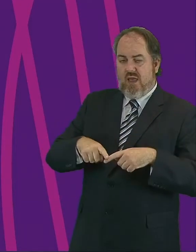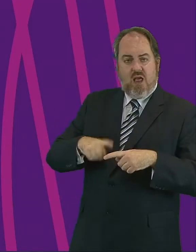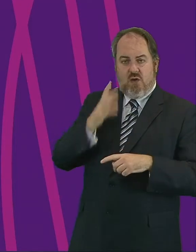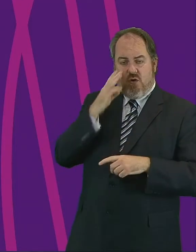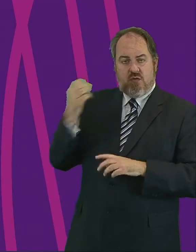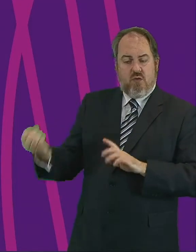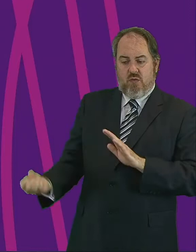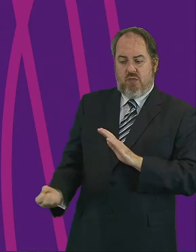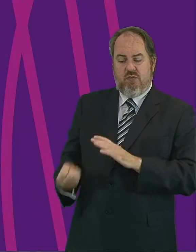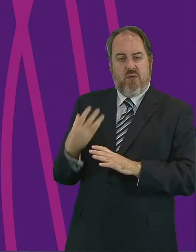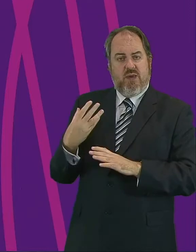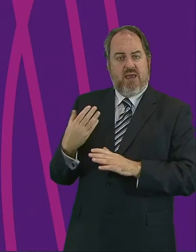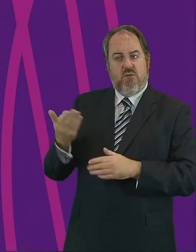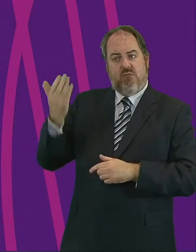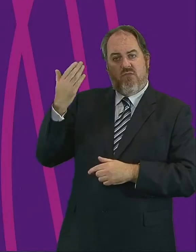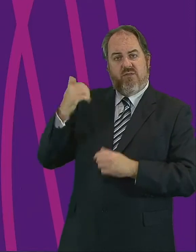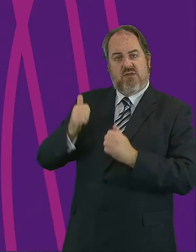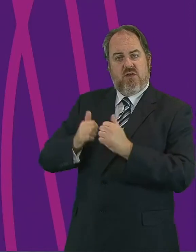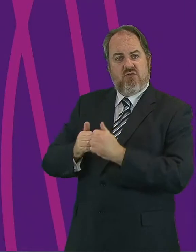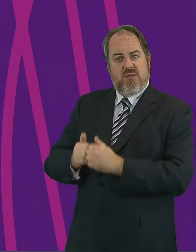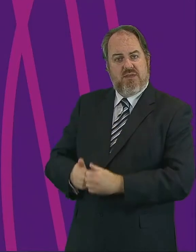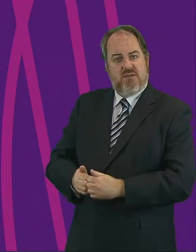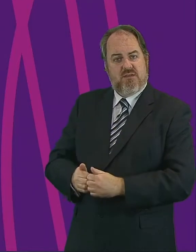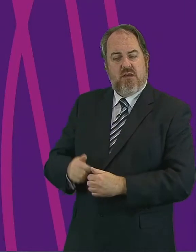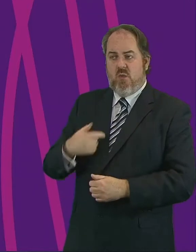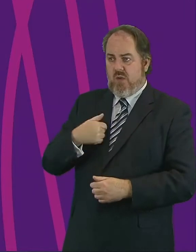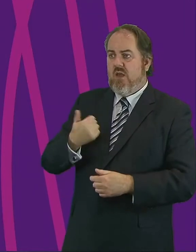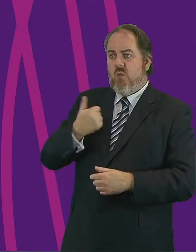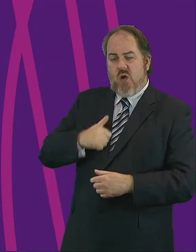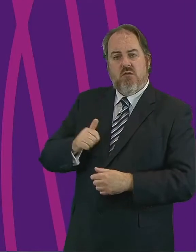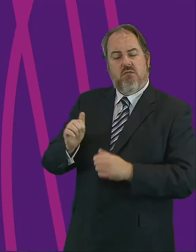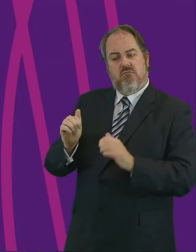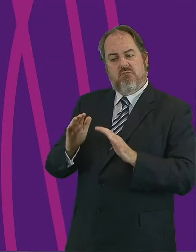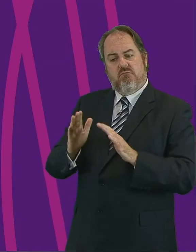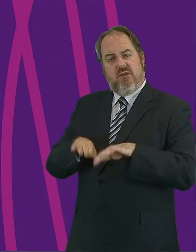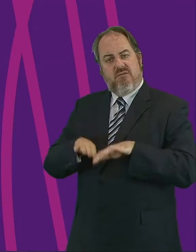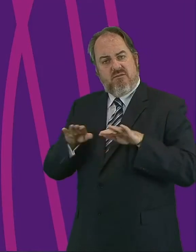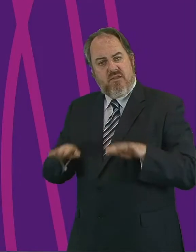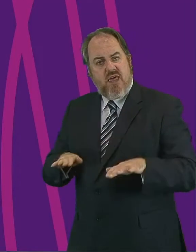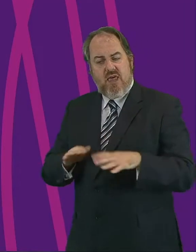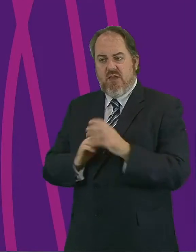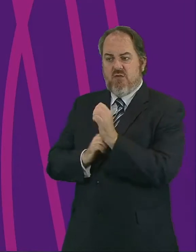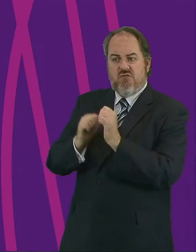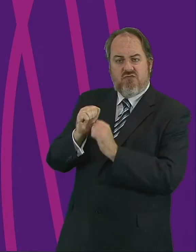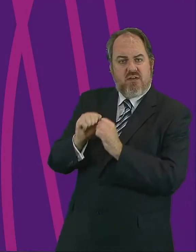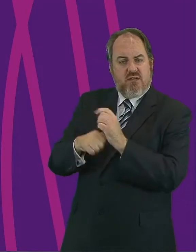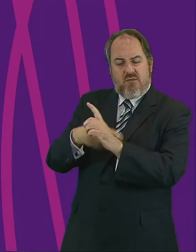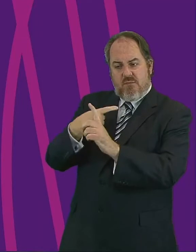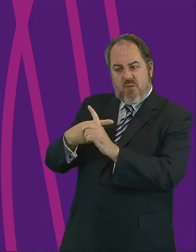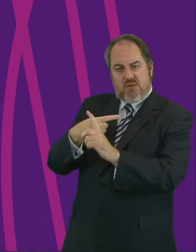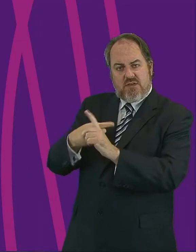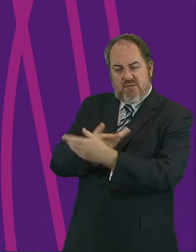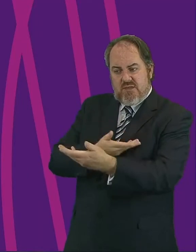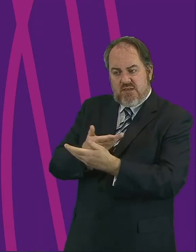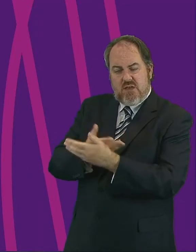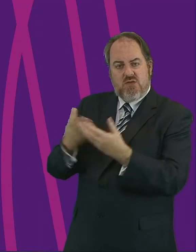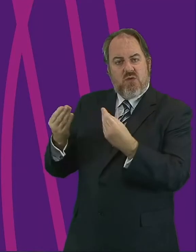previous agreements in order to veto constructive discussion and impose an outcome designed and desired only by